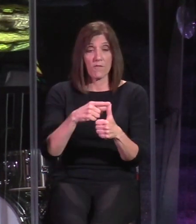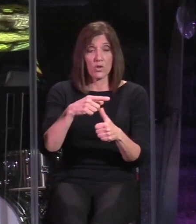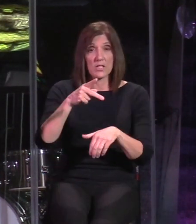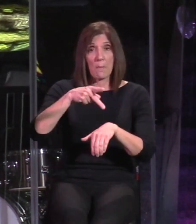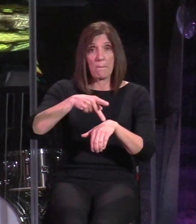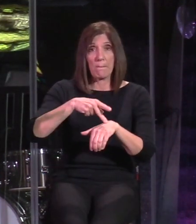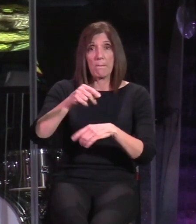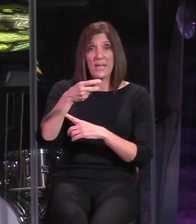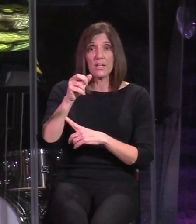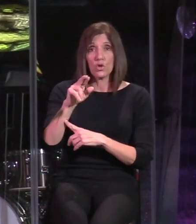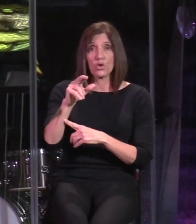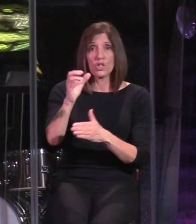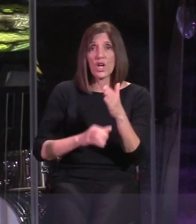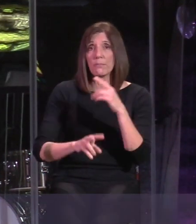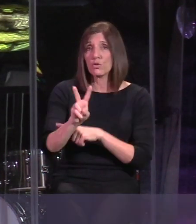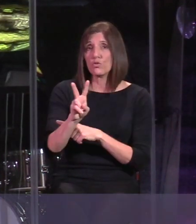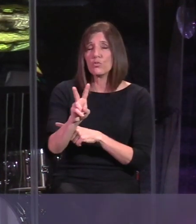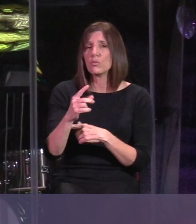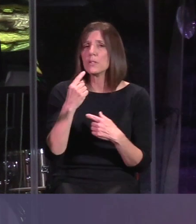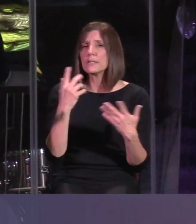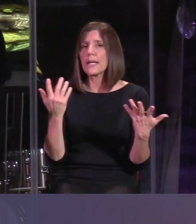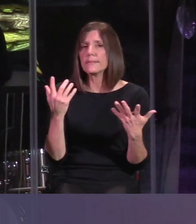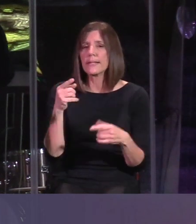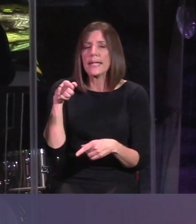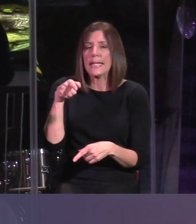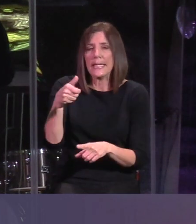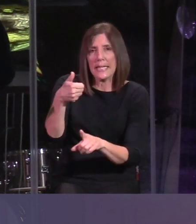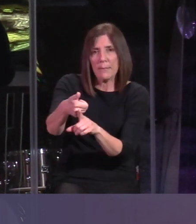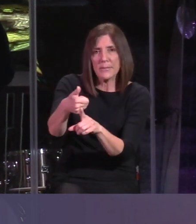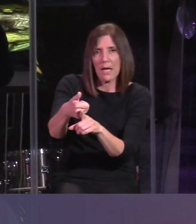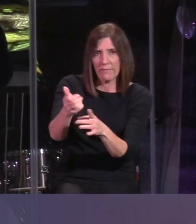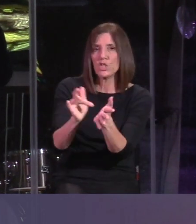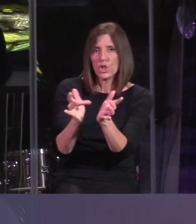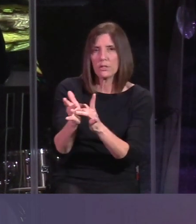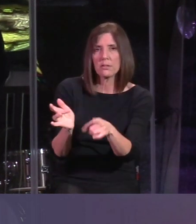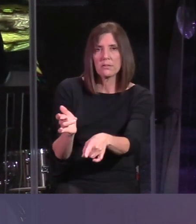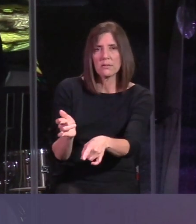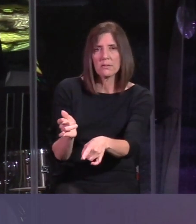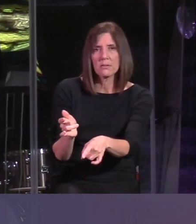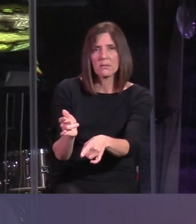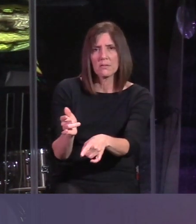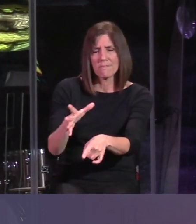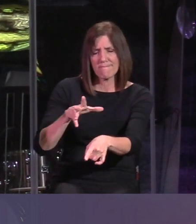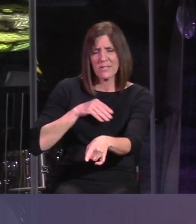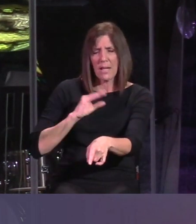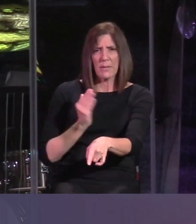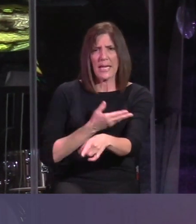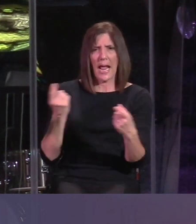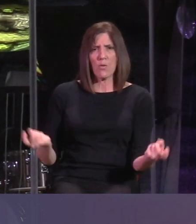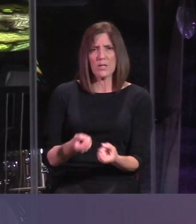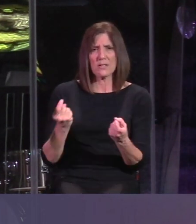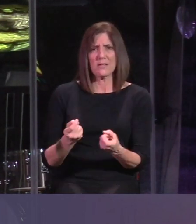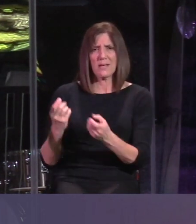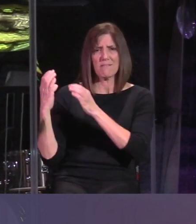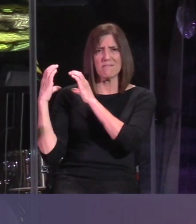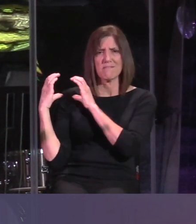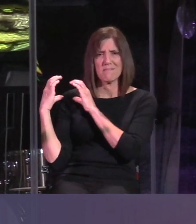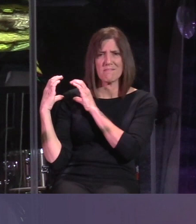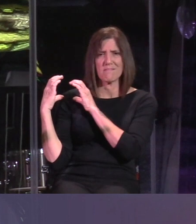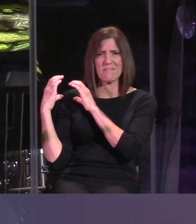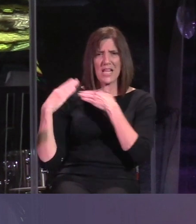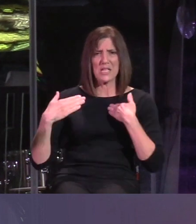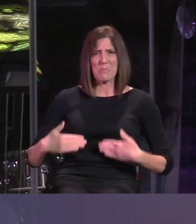2. He says, he himself, meaning Jesus, bore our sins in his body on the